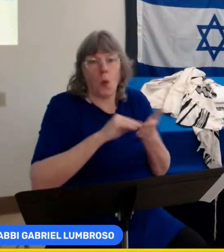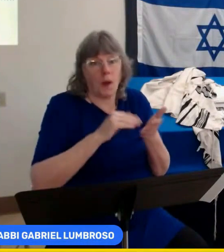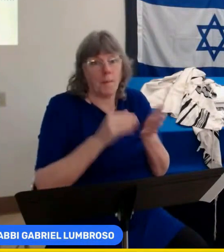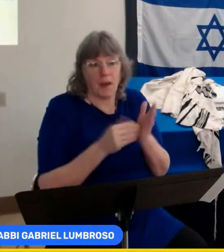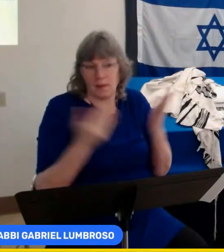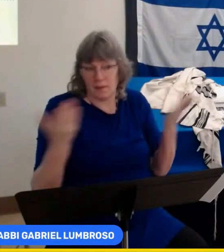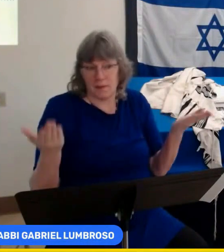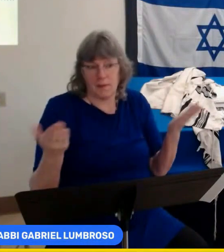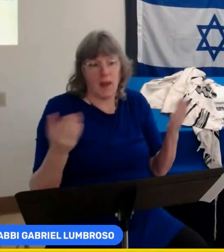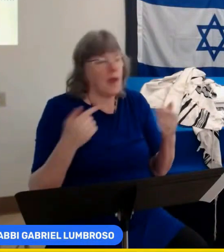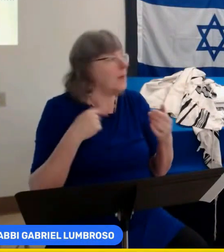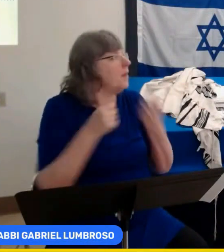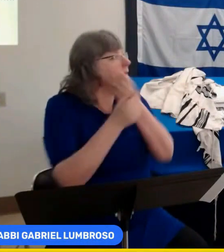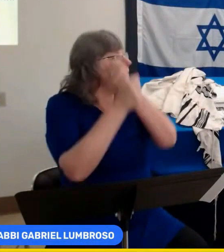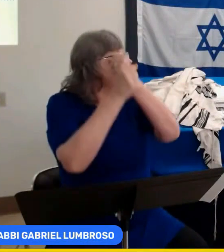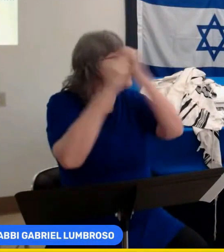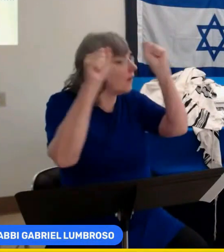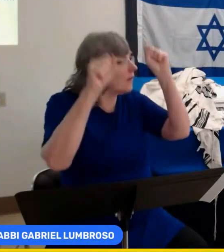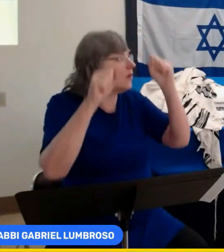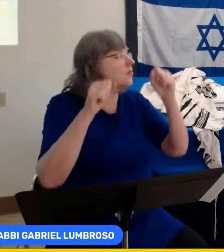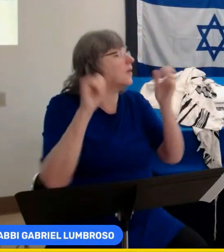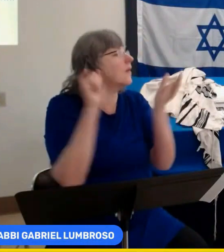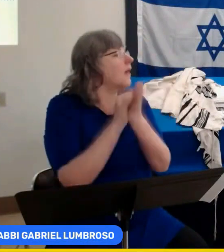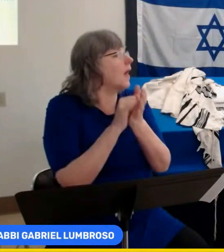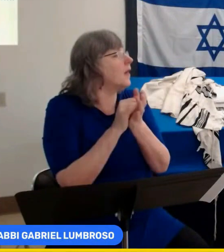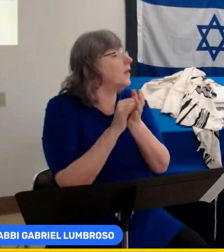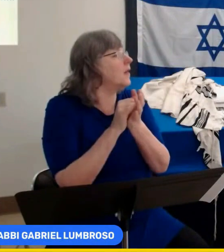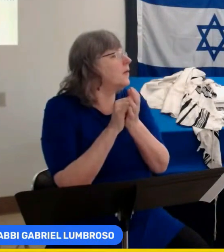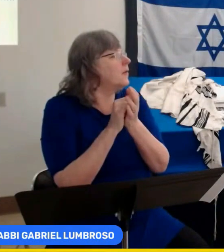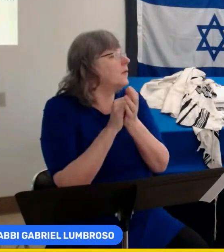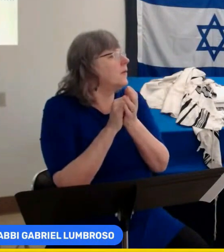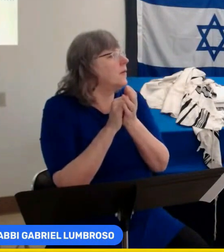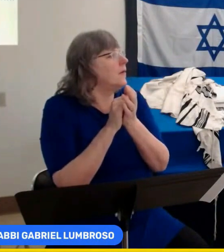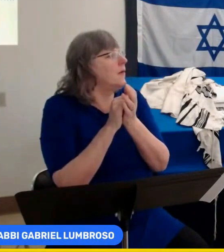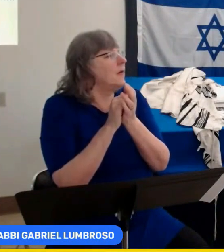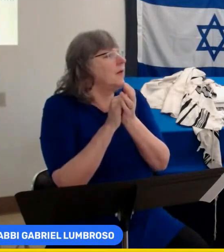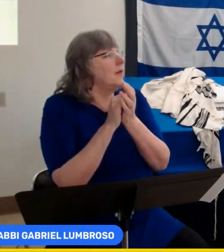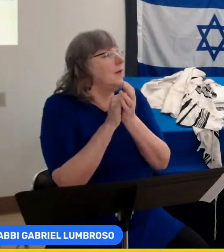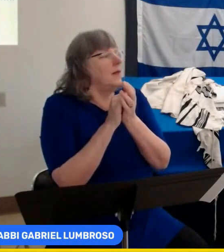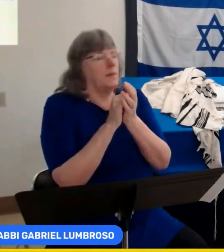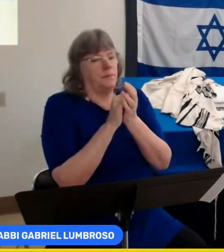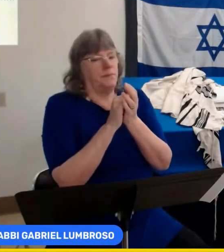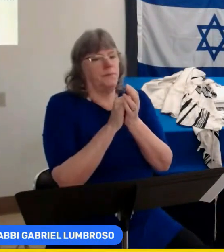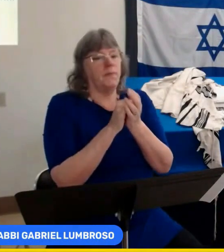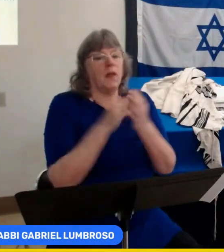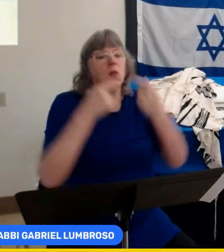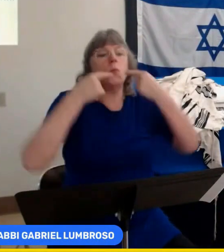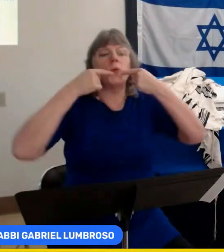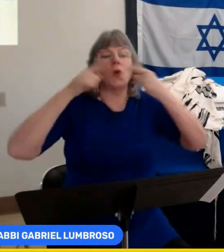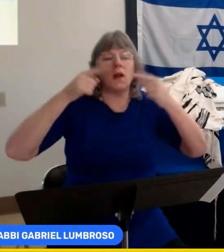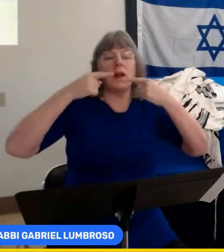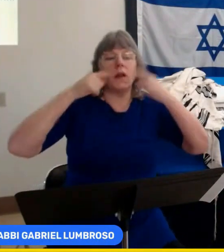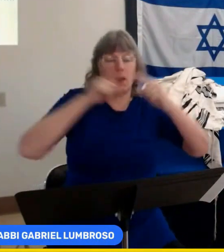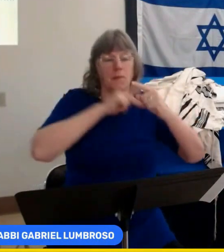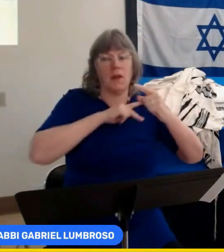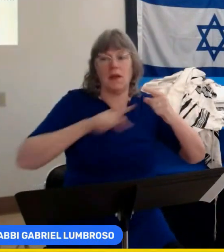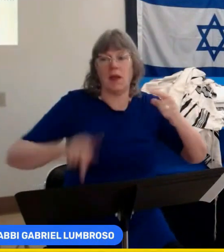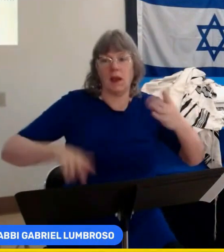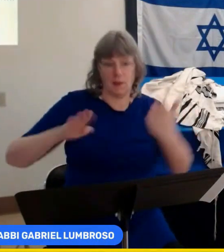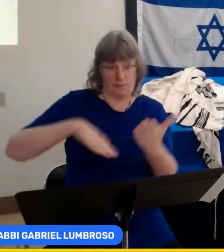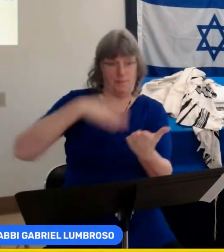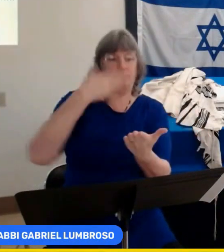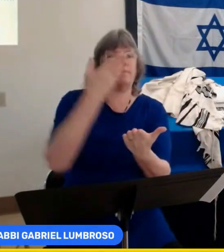salvation of some sort, the good news that, and the proclamation of the kingdom coming is a proclamation